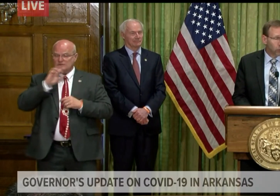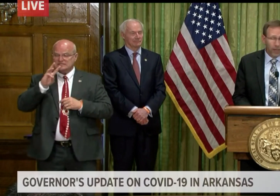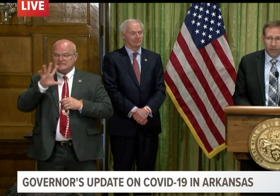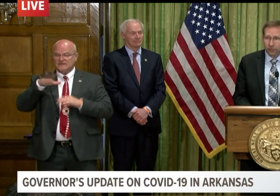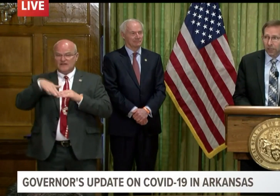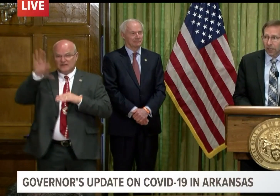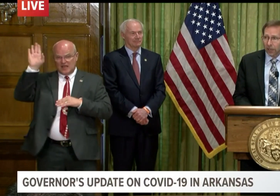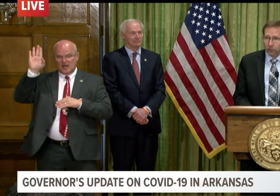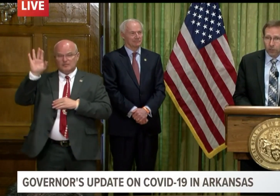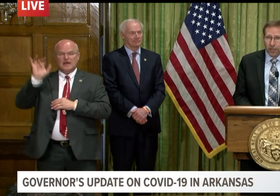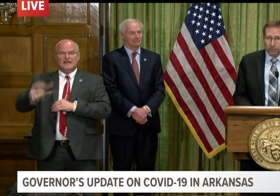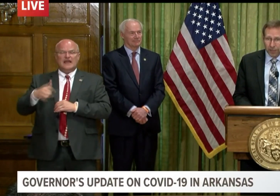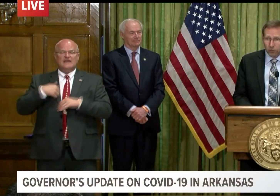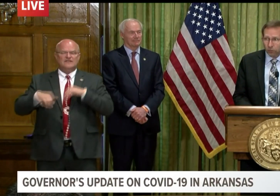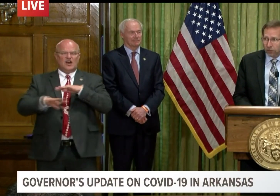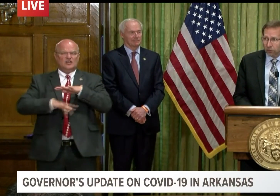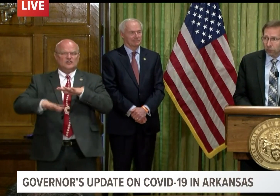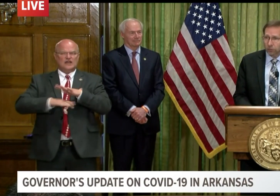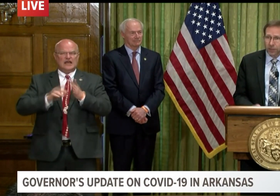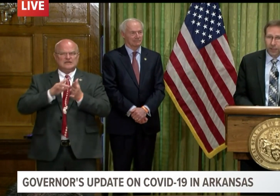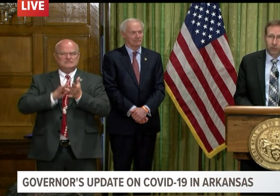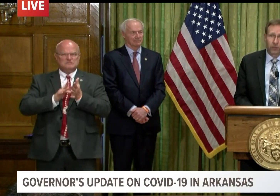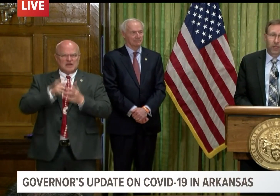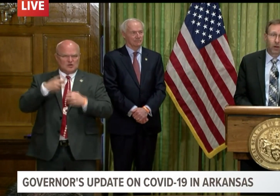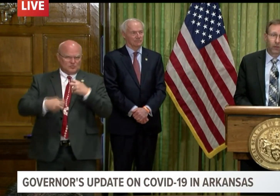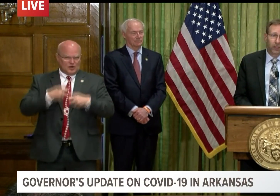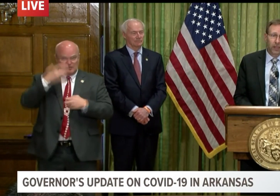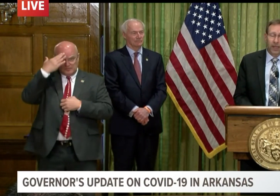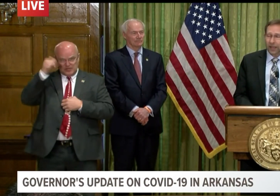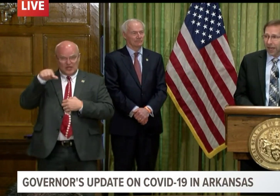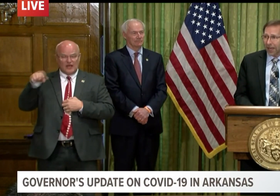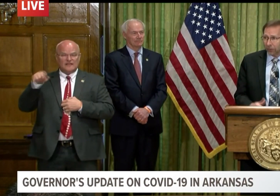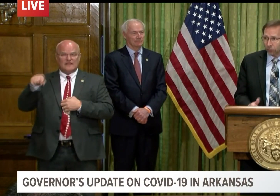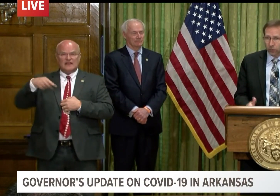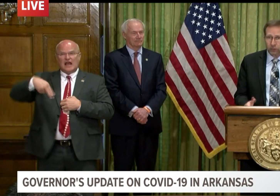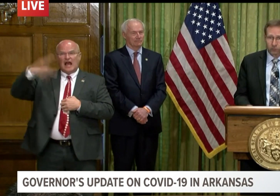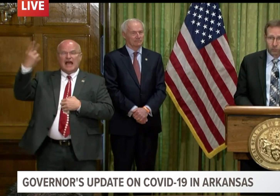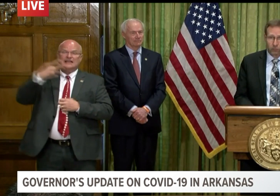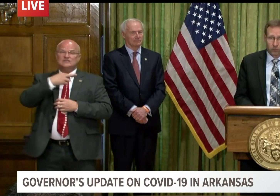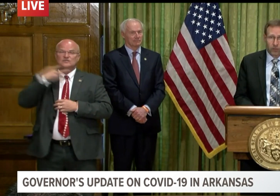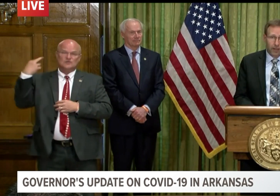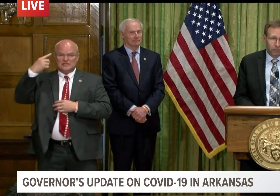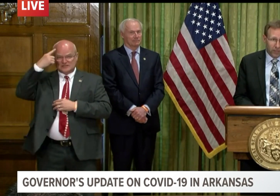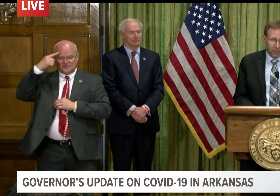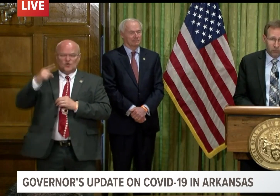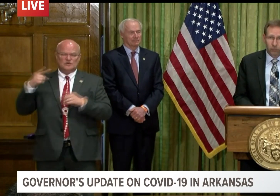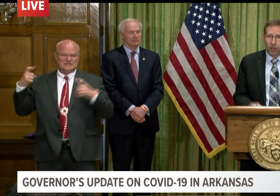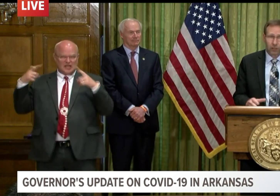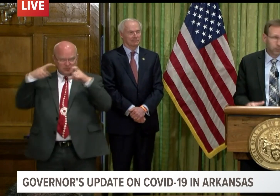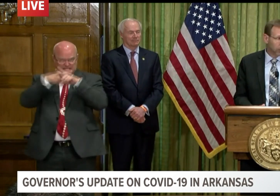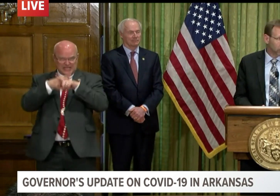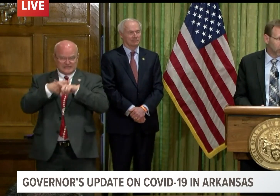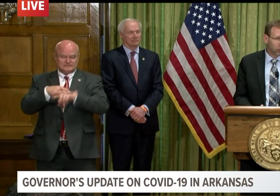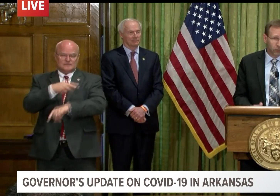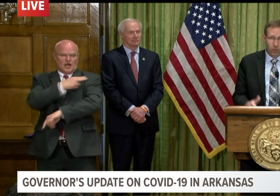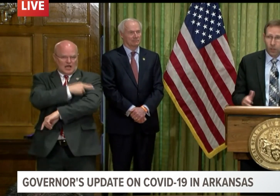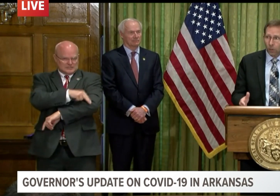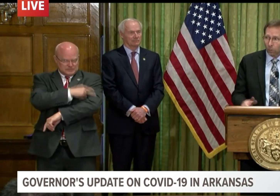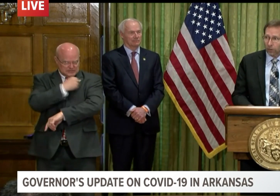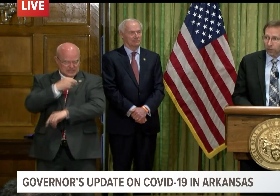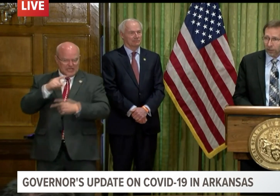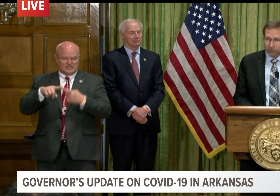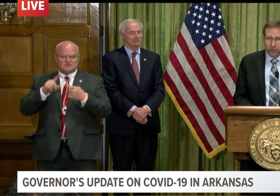65 and those who have underlying medical conditions, because they are at highest risk for severe complications,